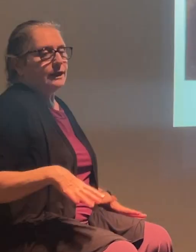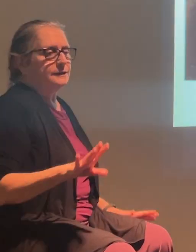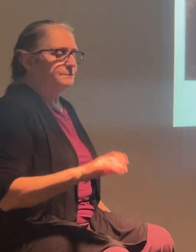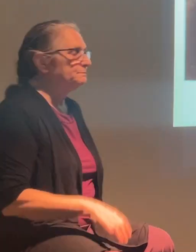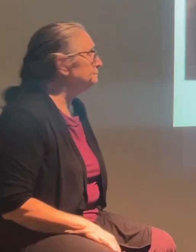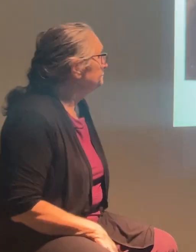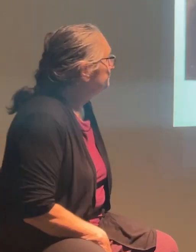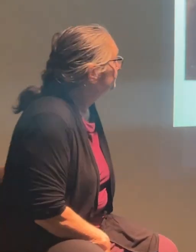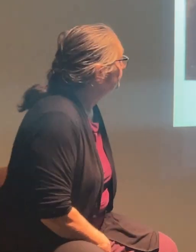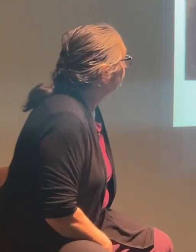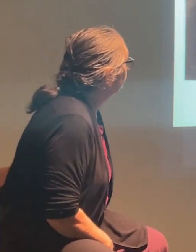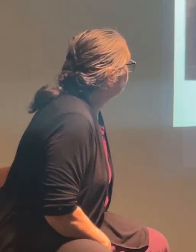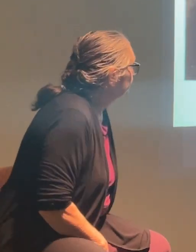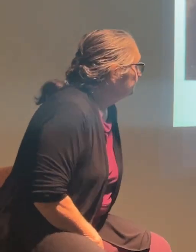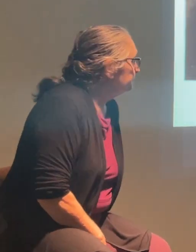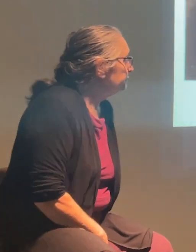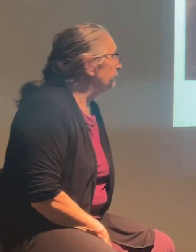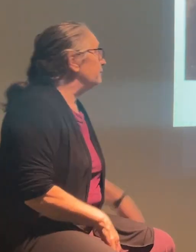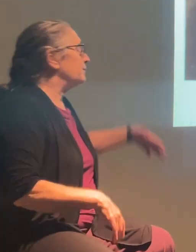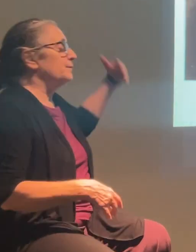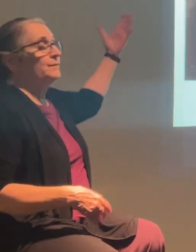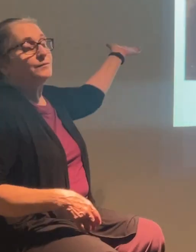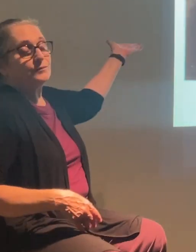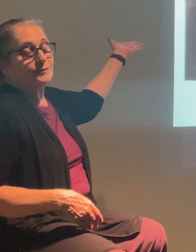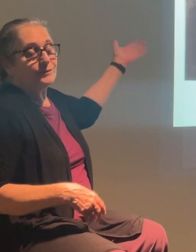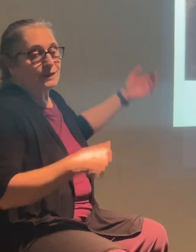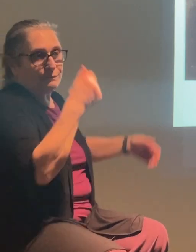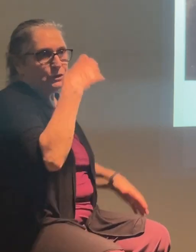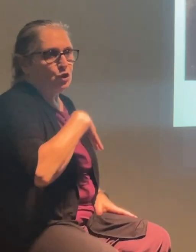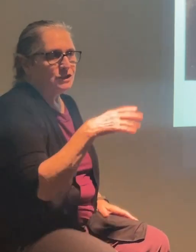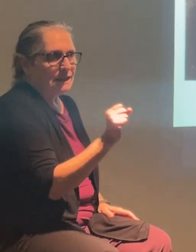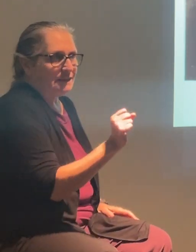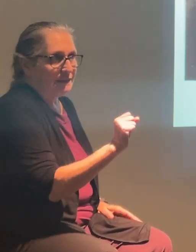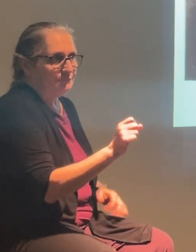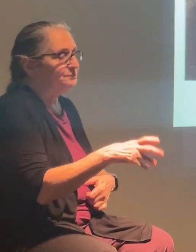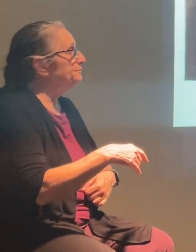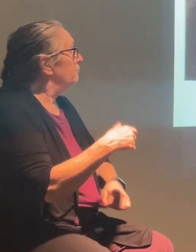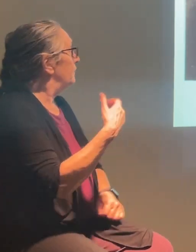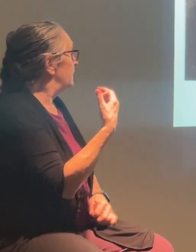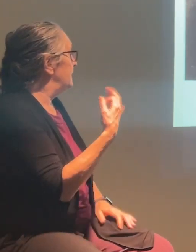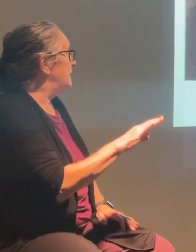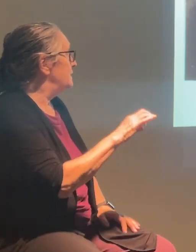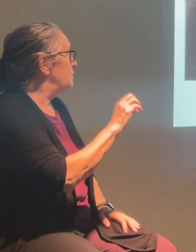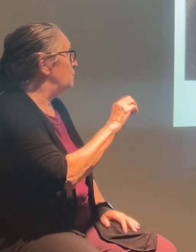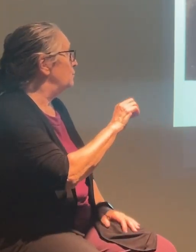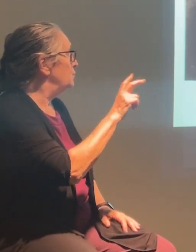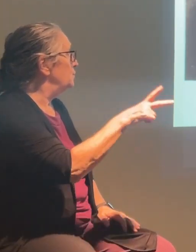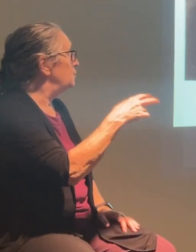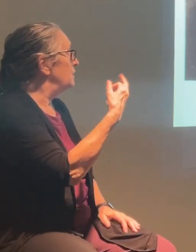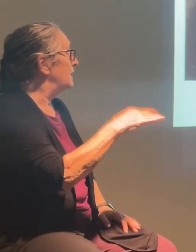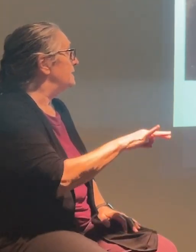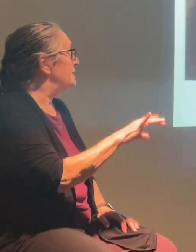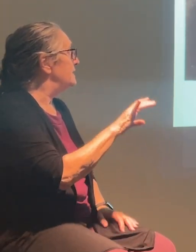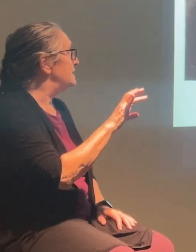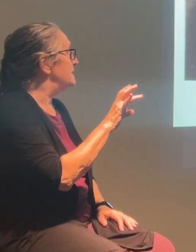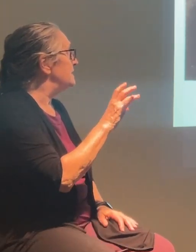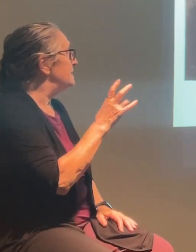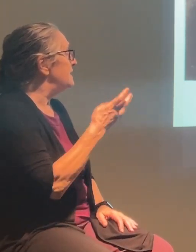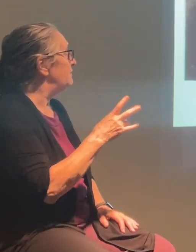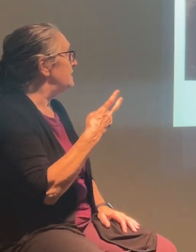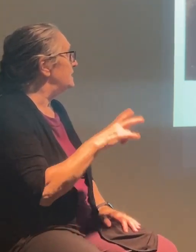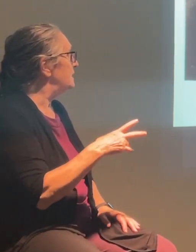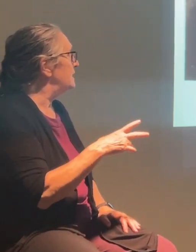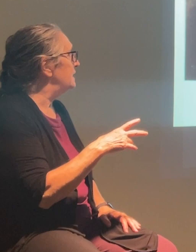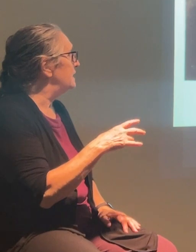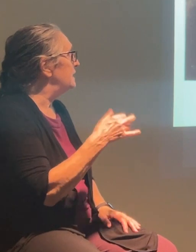beautiful. So here we go. So this is Monsieur Steichen, 1902, 1917. Anything with the red is what